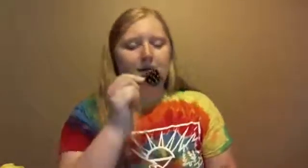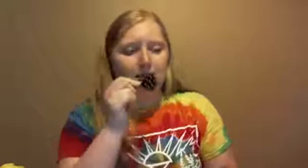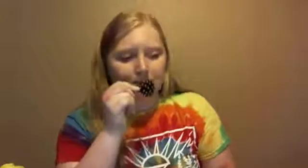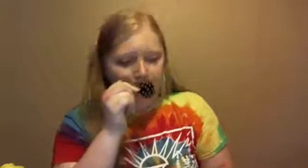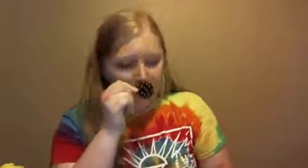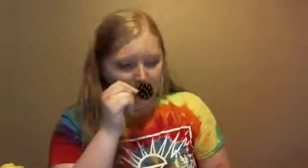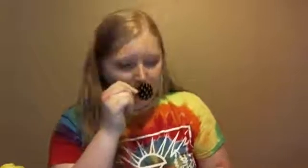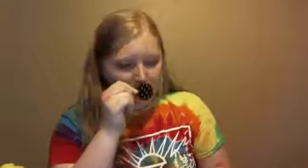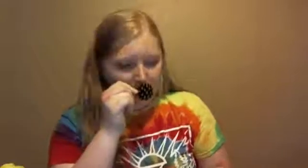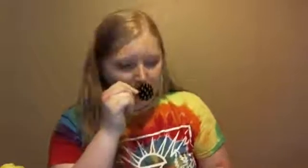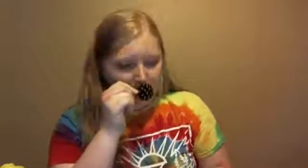senses.